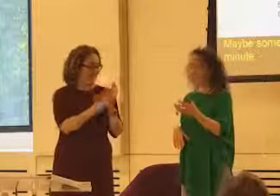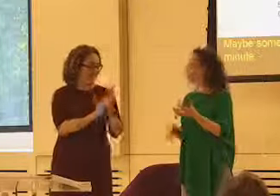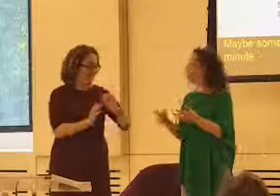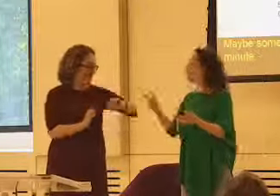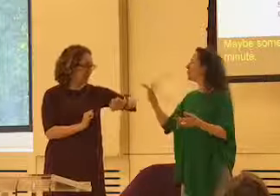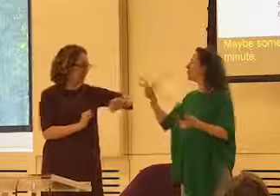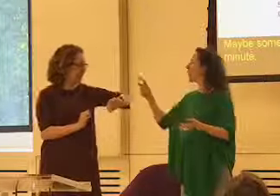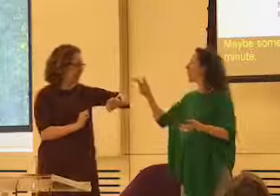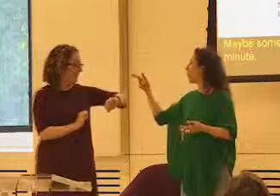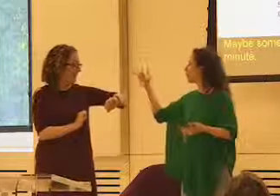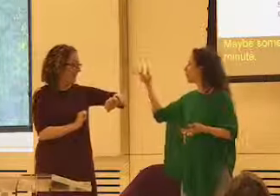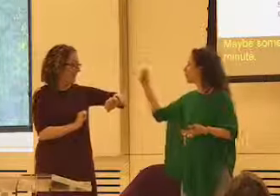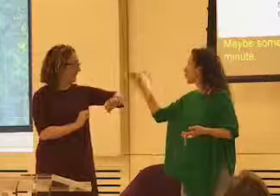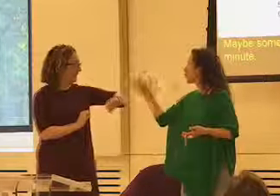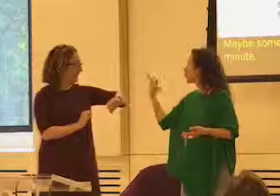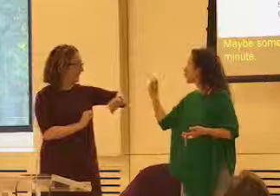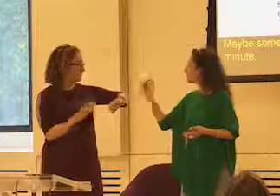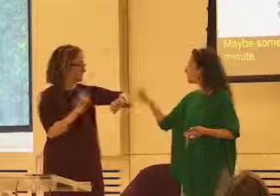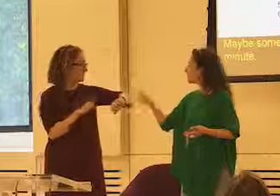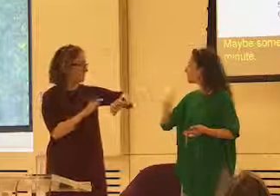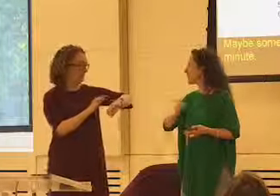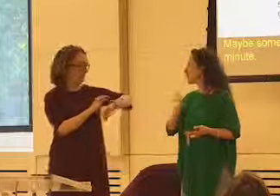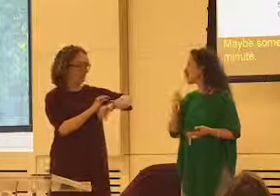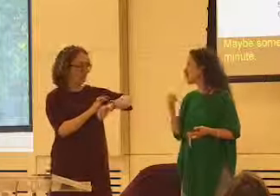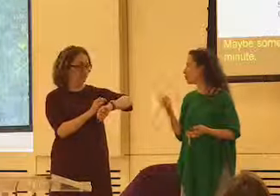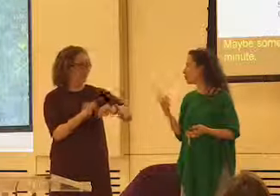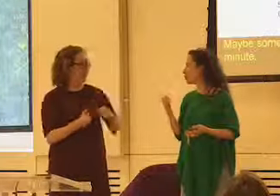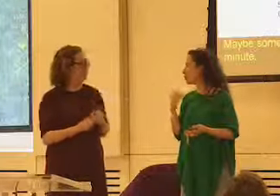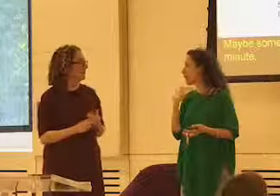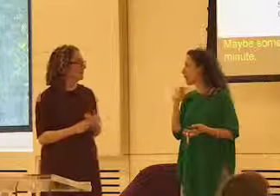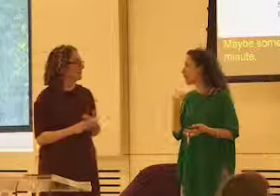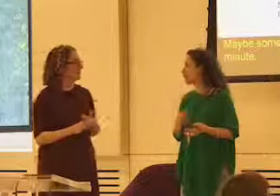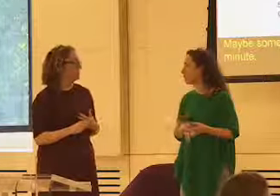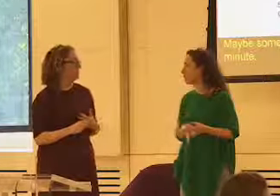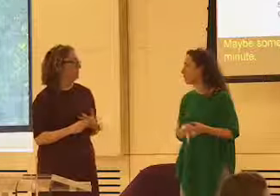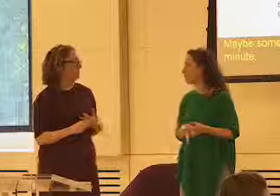to 5, we still got an hour. And then it's like, oh, I've got an hour.